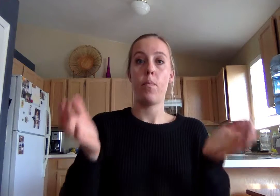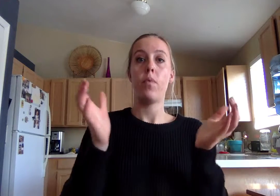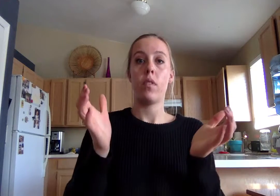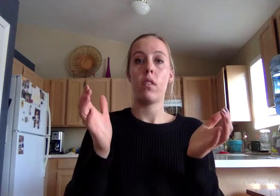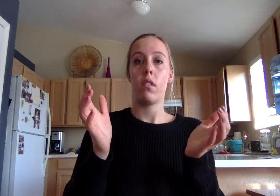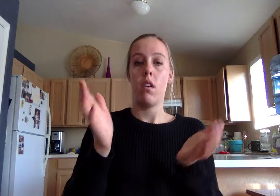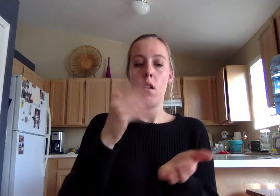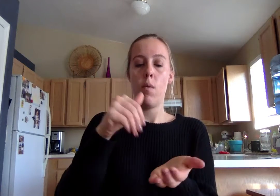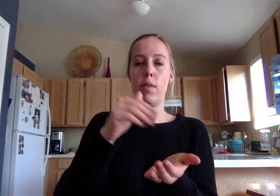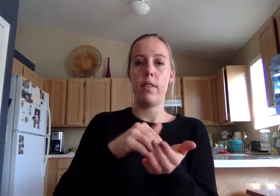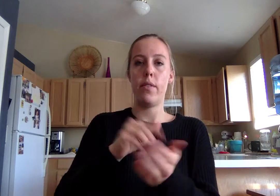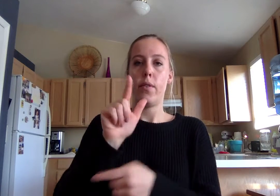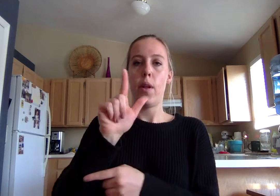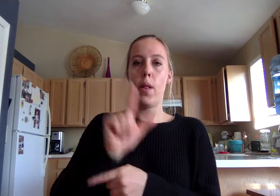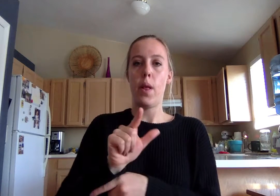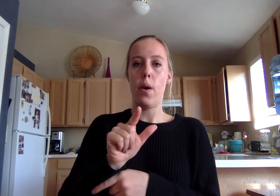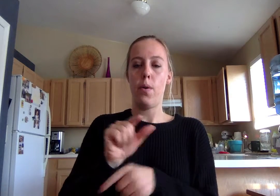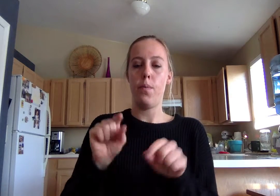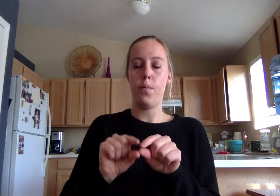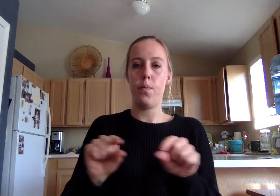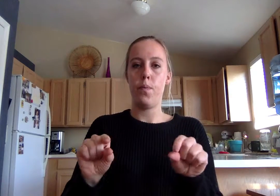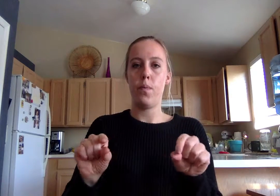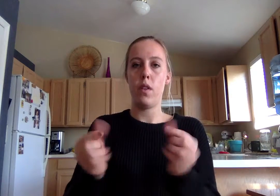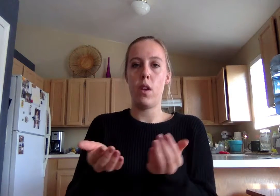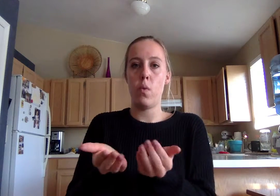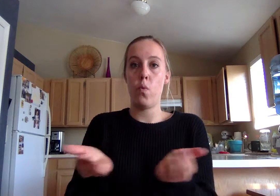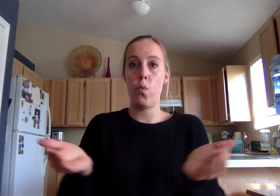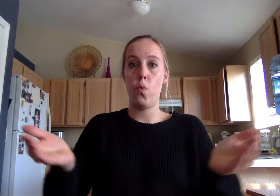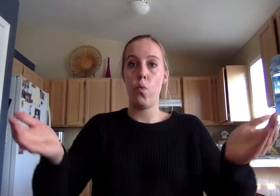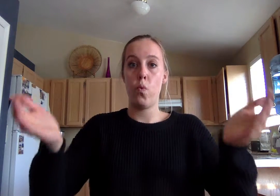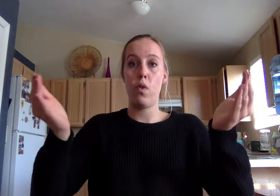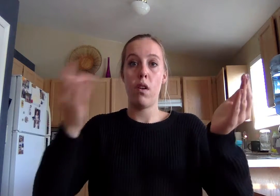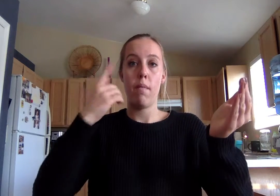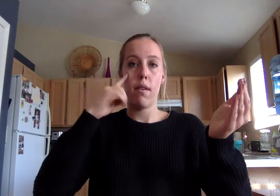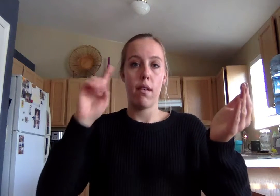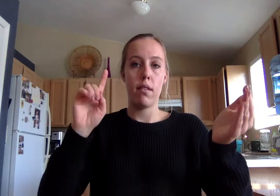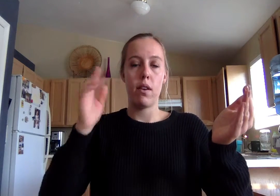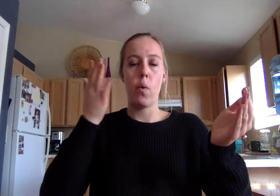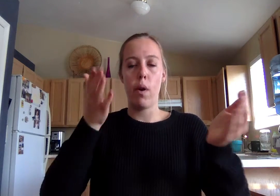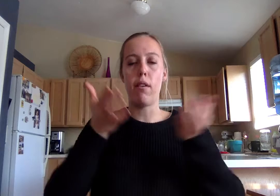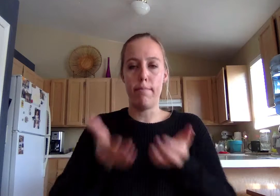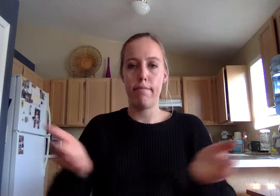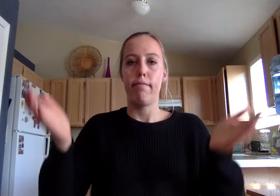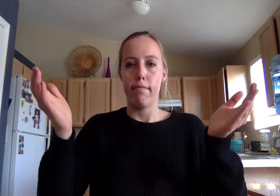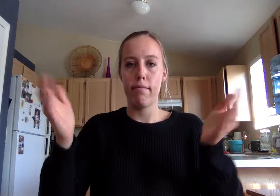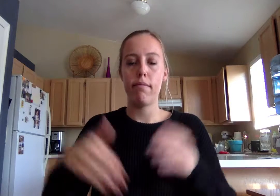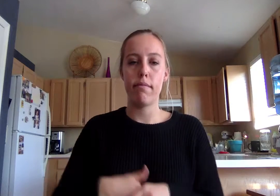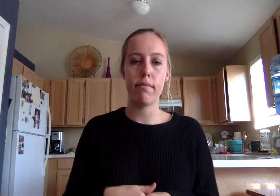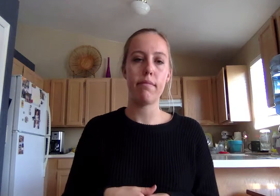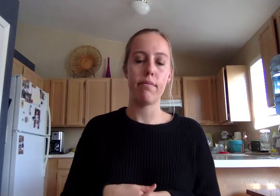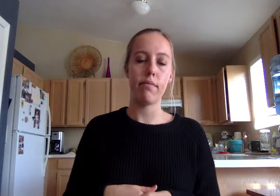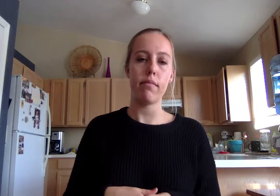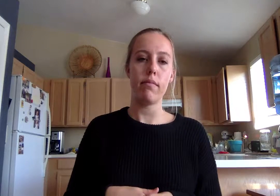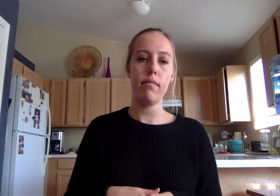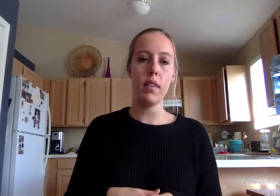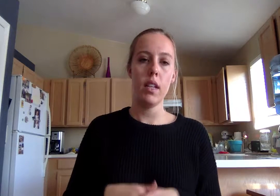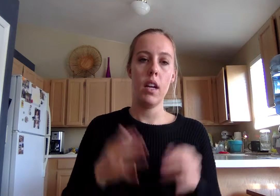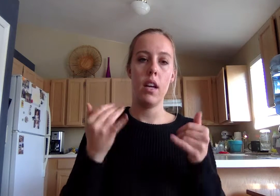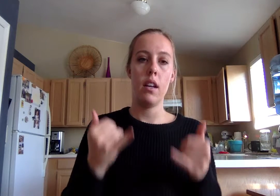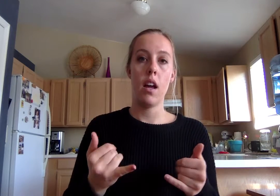pretty low and wide because bowl is going to have a wide foot and flare out. Now, on the other hand, if I was going